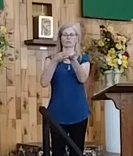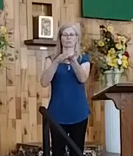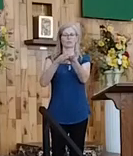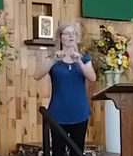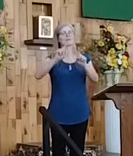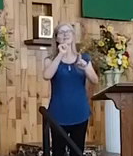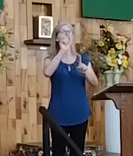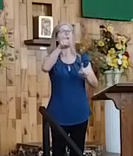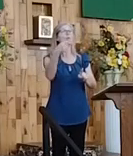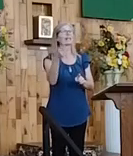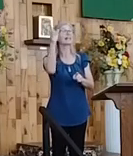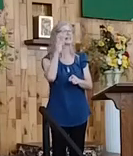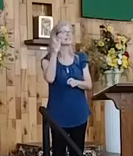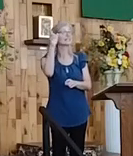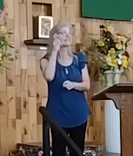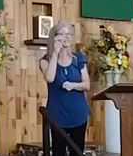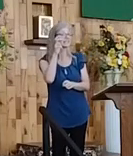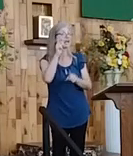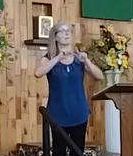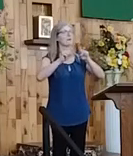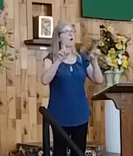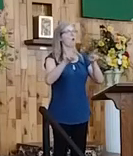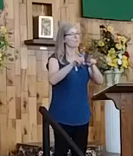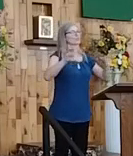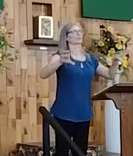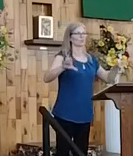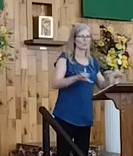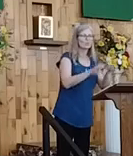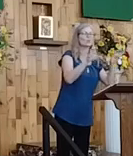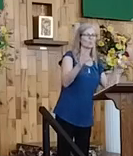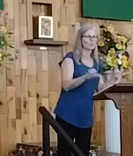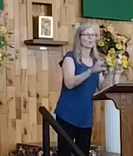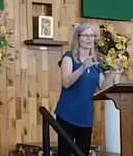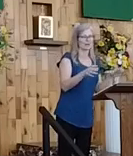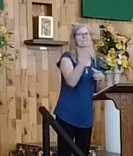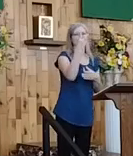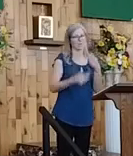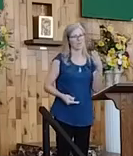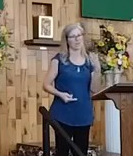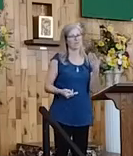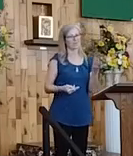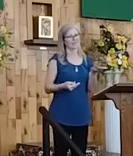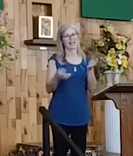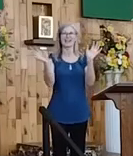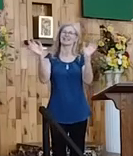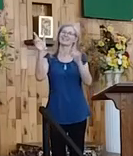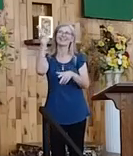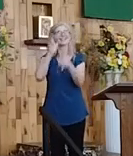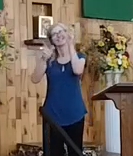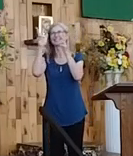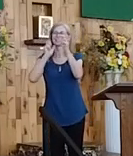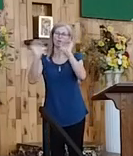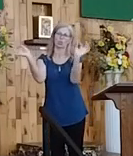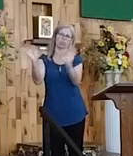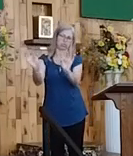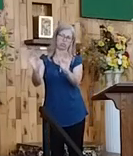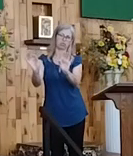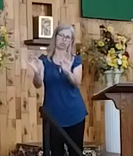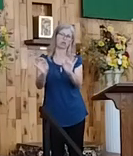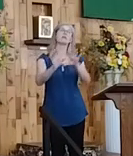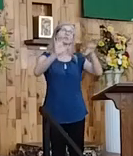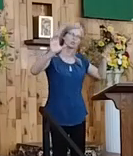only listening, doing it. That's what James tells us. Do not just be listeners of the word,